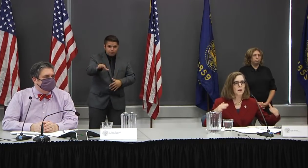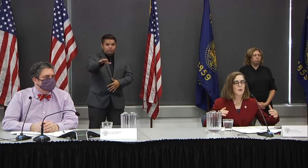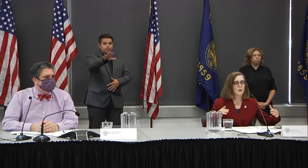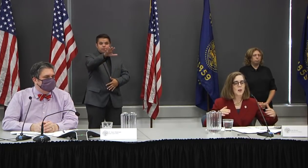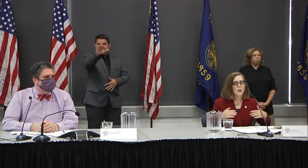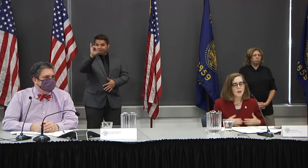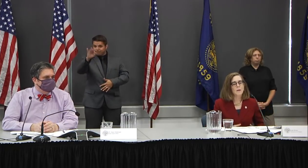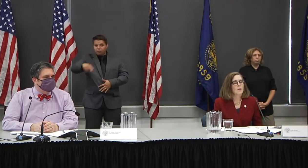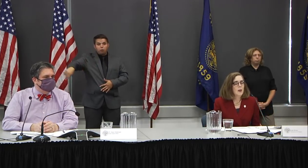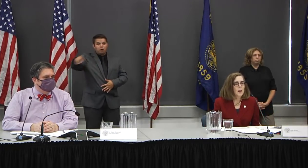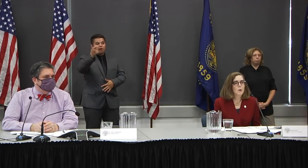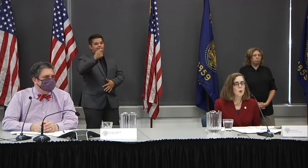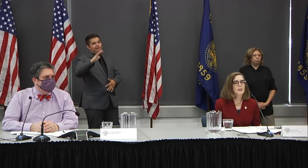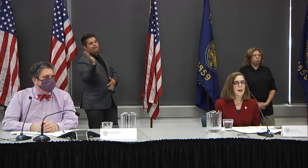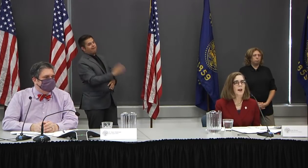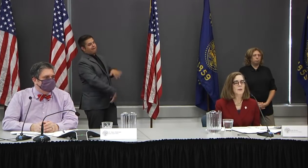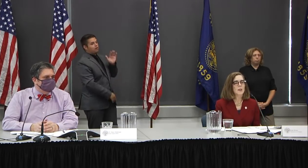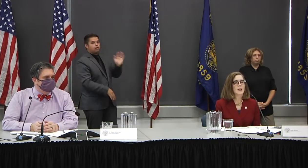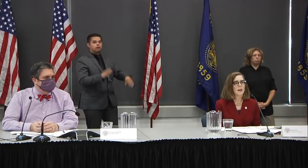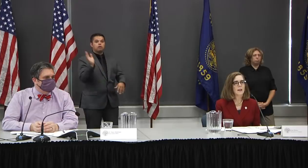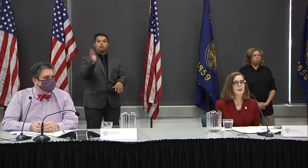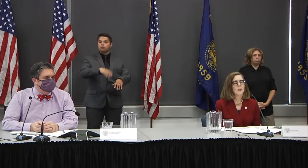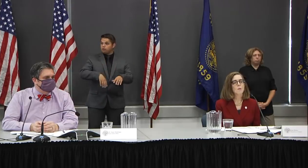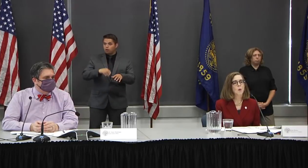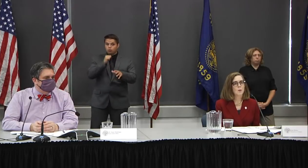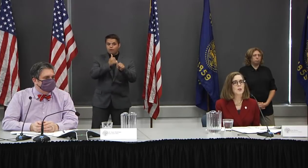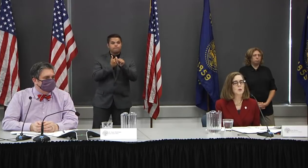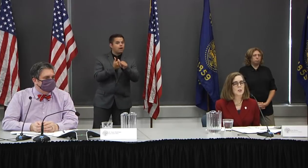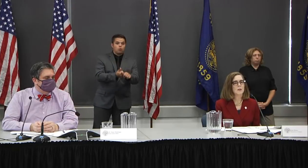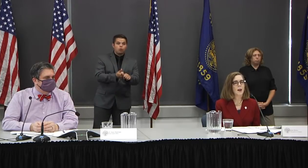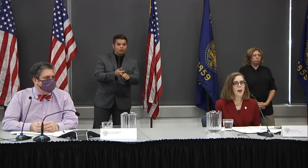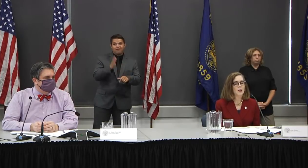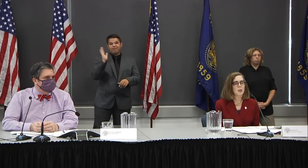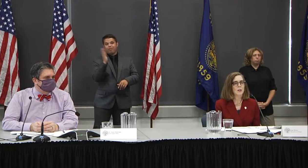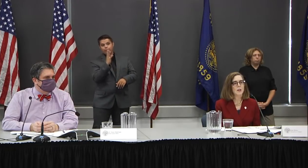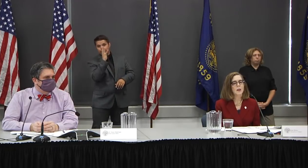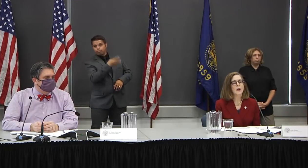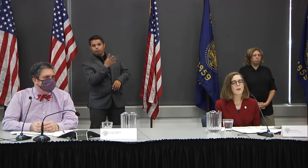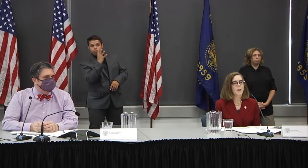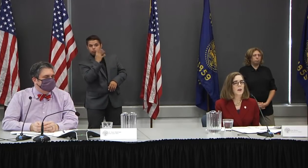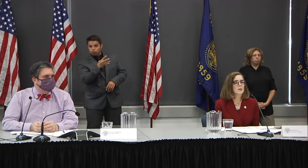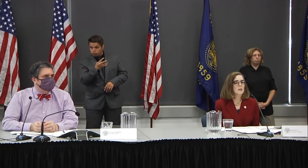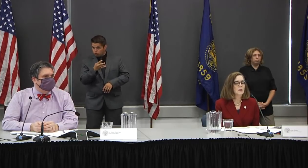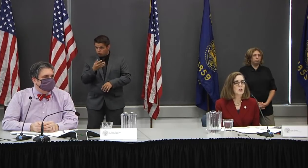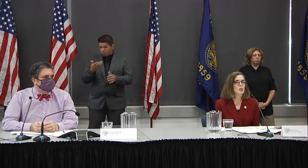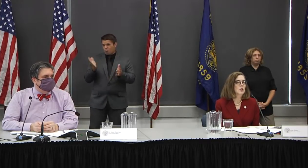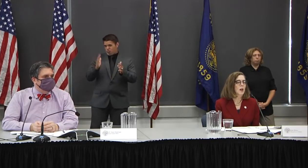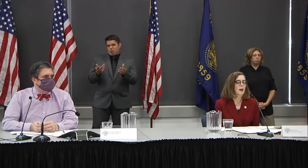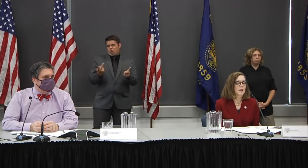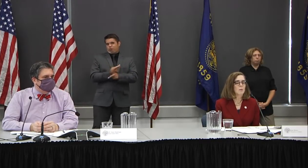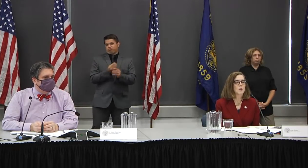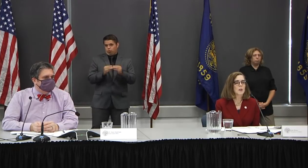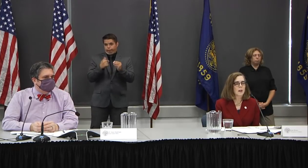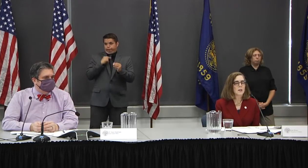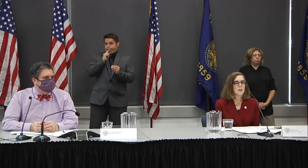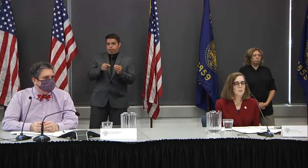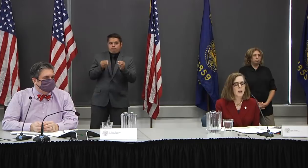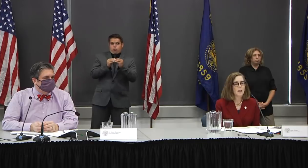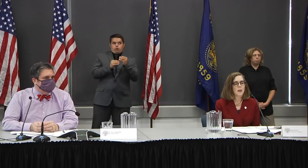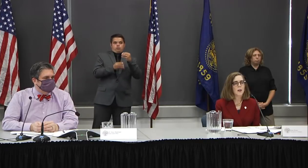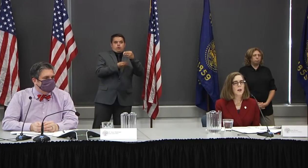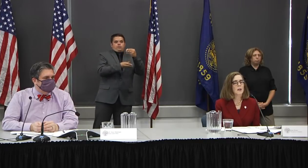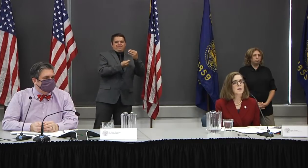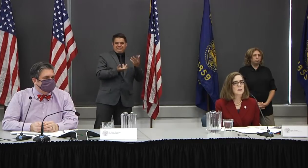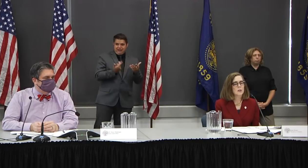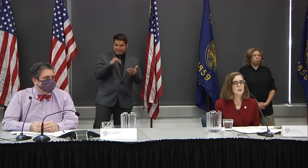next level, then I'm going to have to take more restrictive action. And that is a decision I am reluctant to